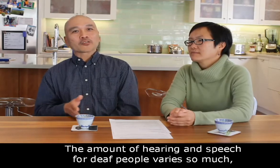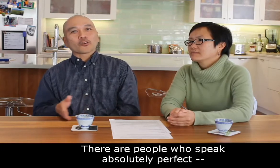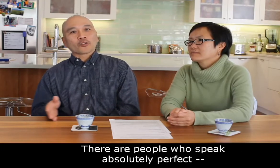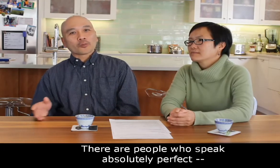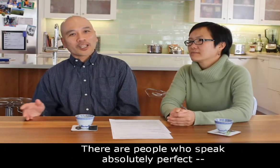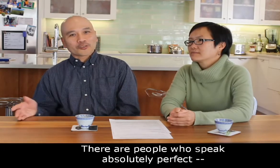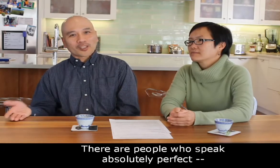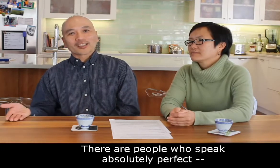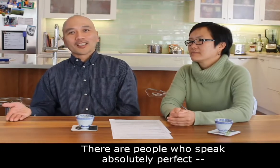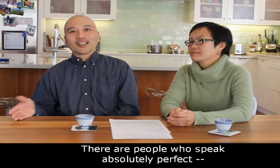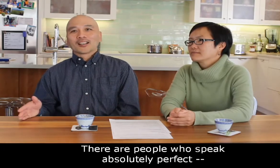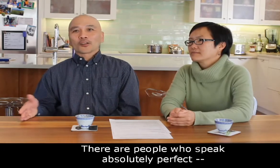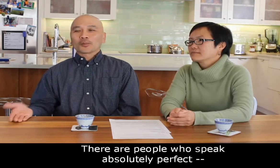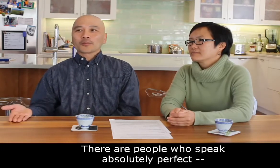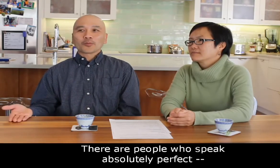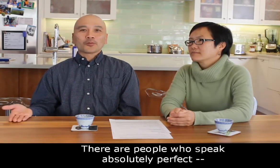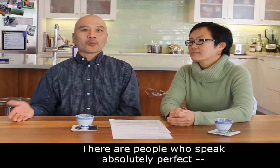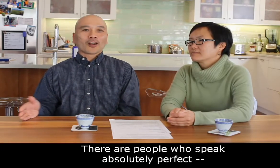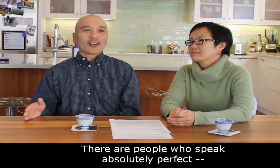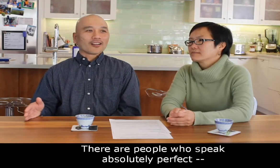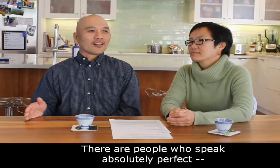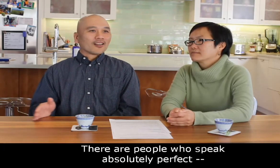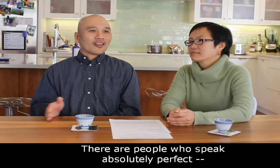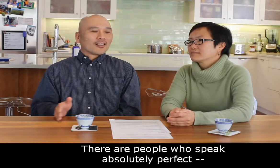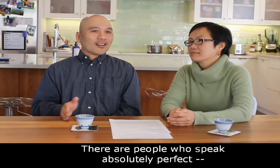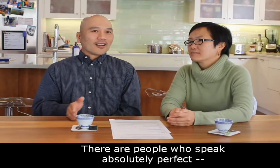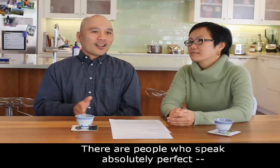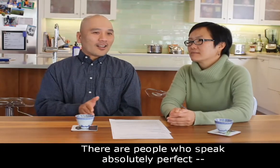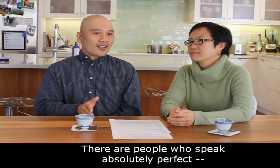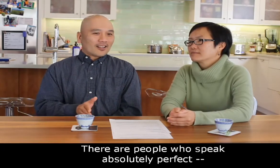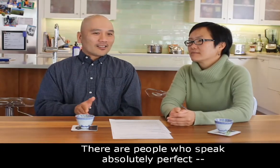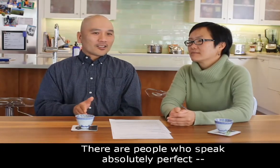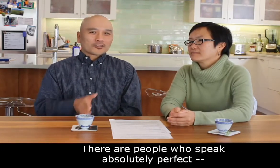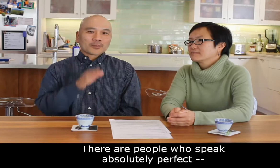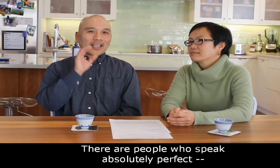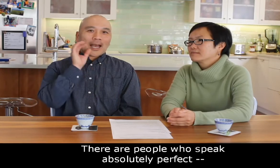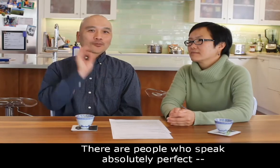so much, right? There are people who are, speak absolutely